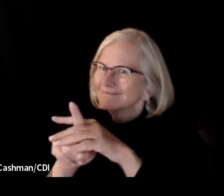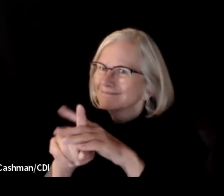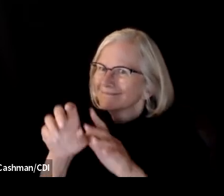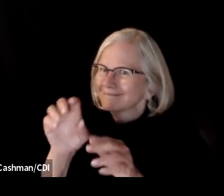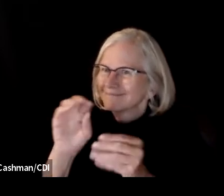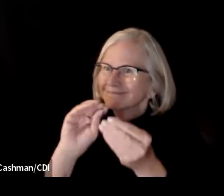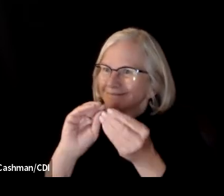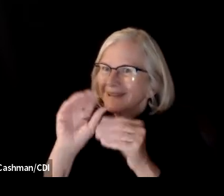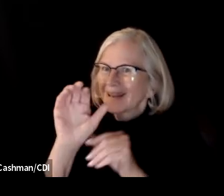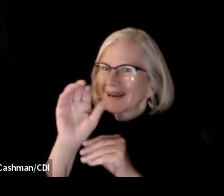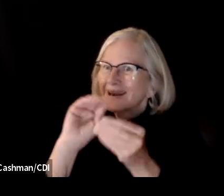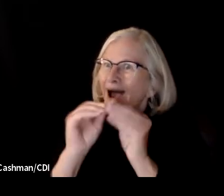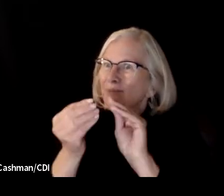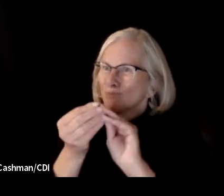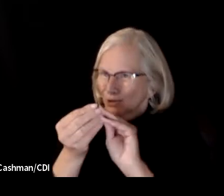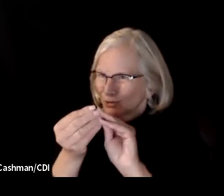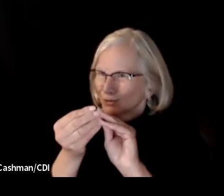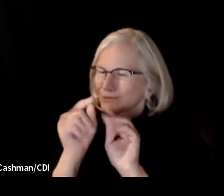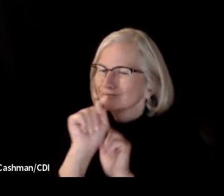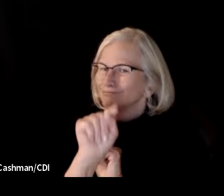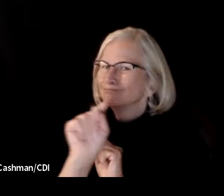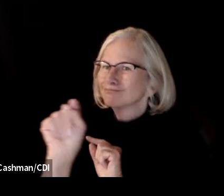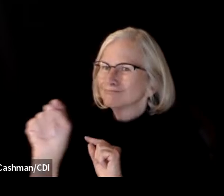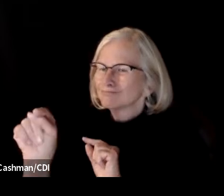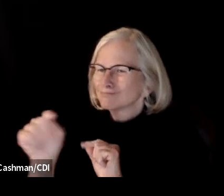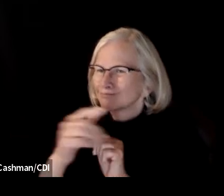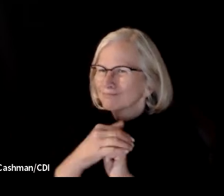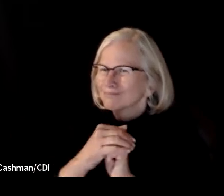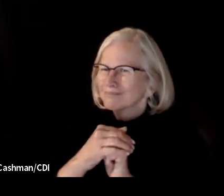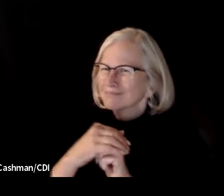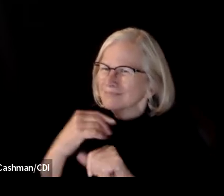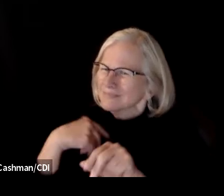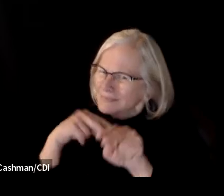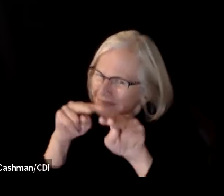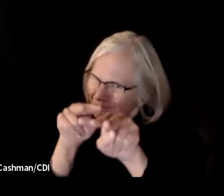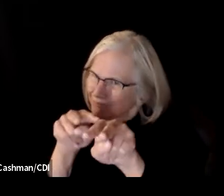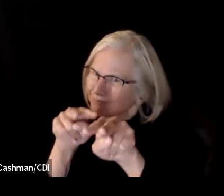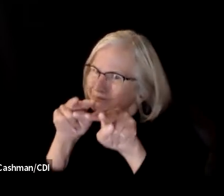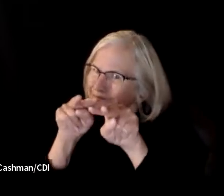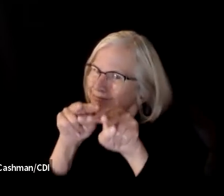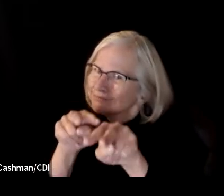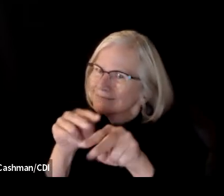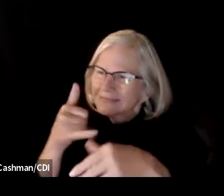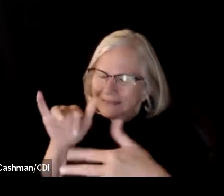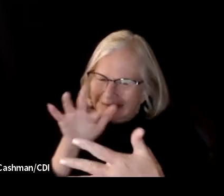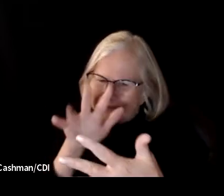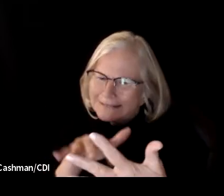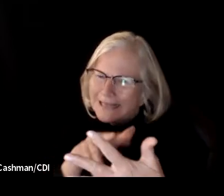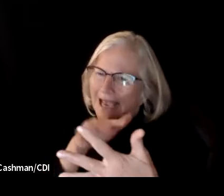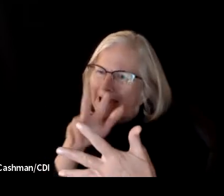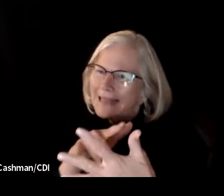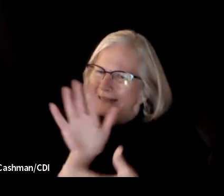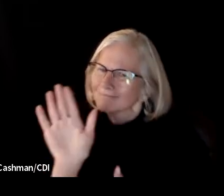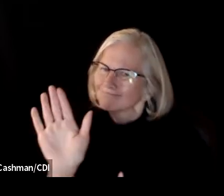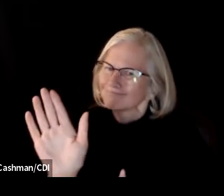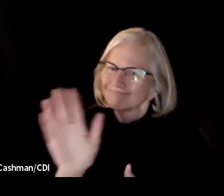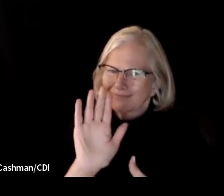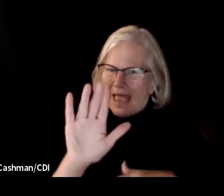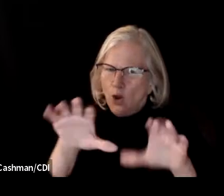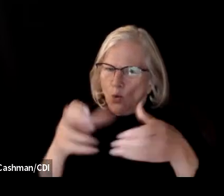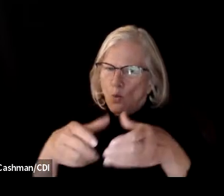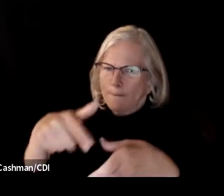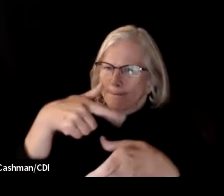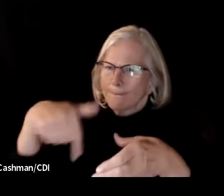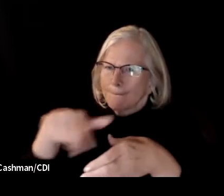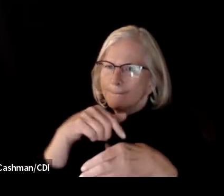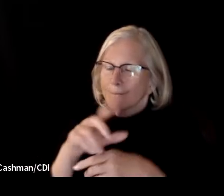tracking breakthrough numbers and studying that closely. And while the data that CDC